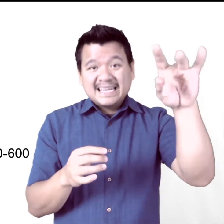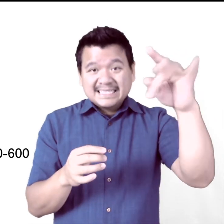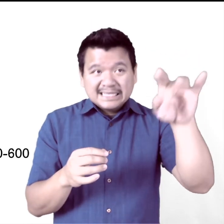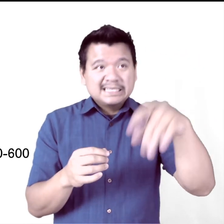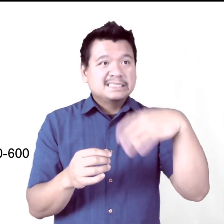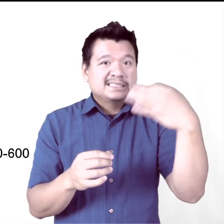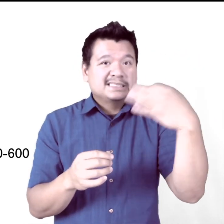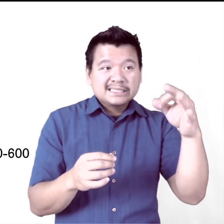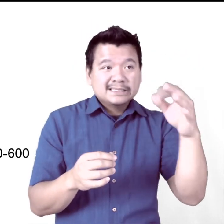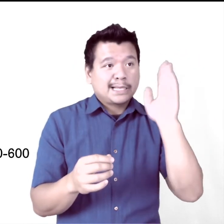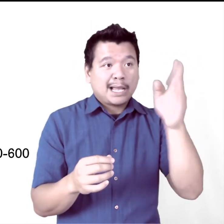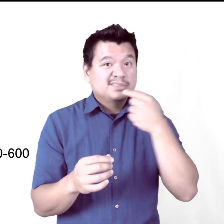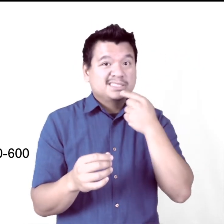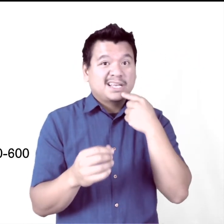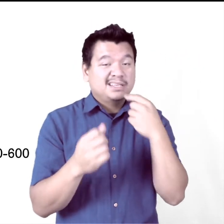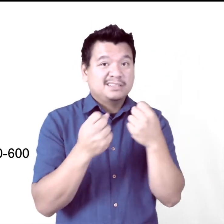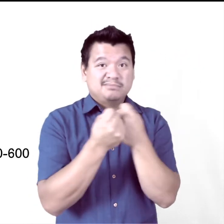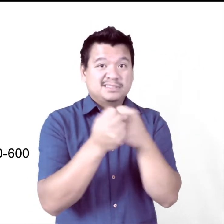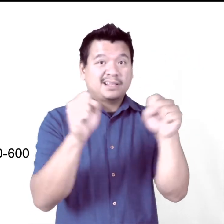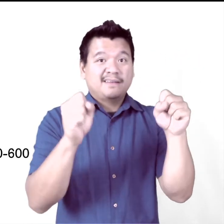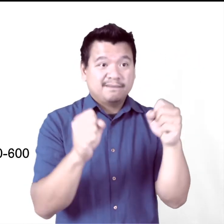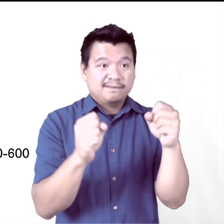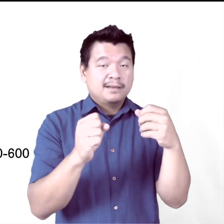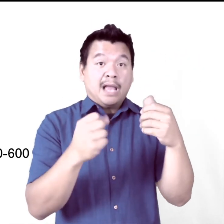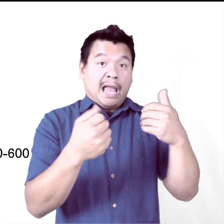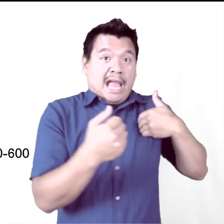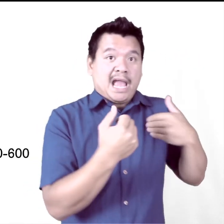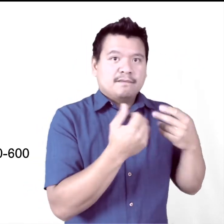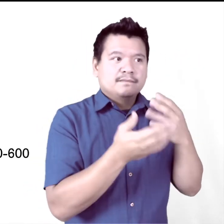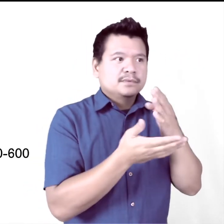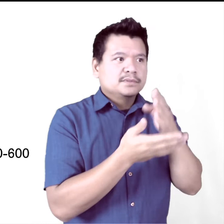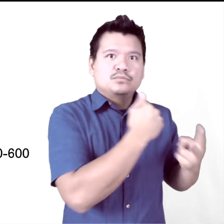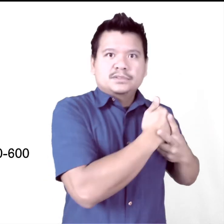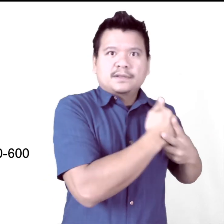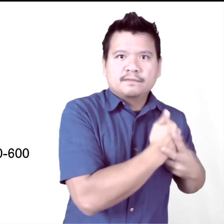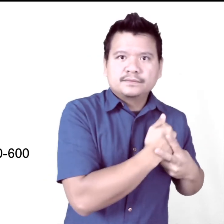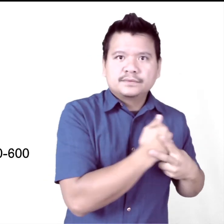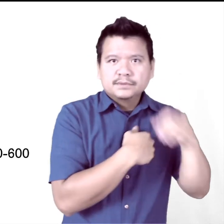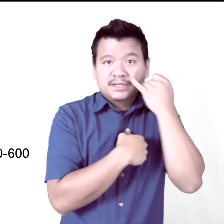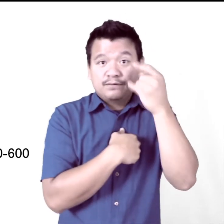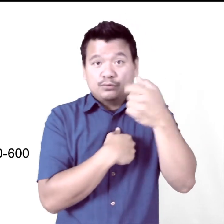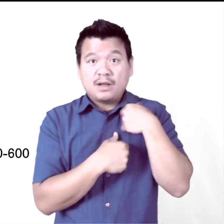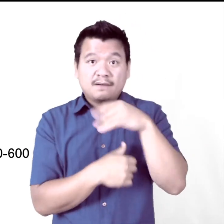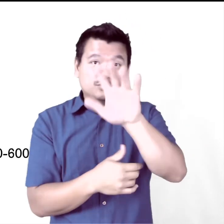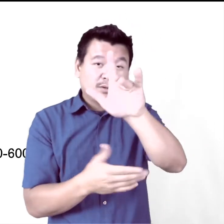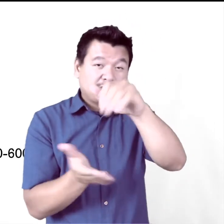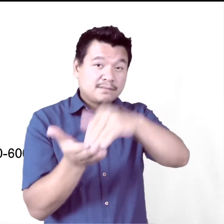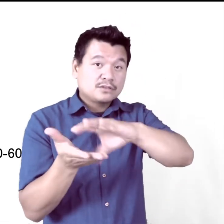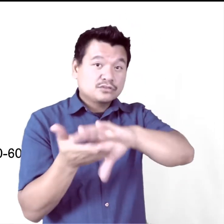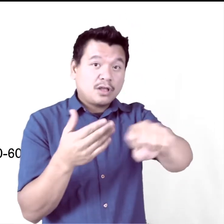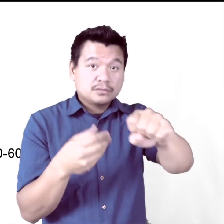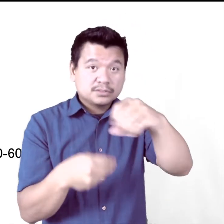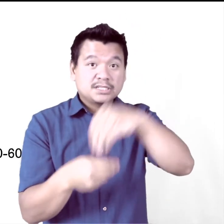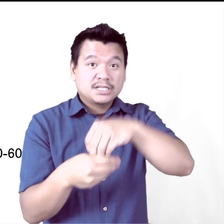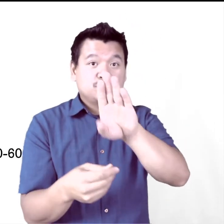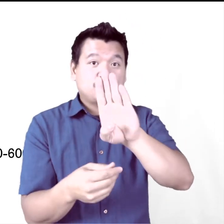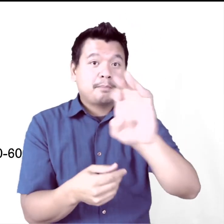So 18, 19, I would say, just to be safe and have some reserves there. If you have $25,000 in the